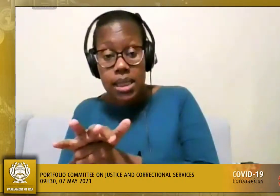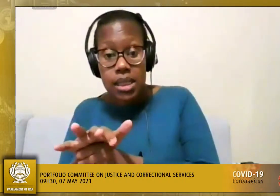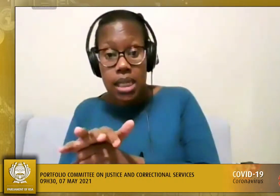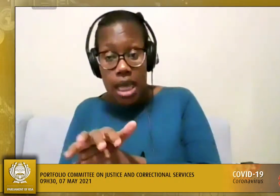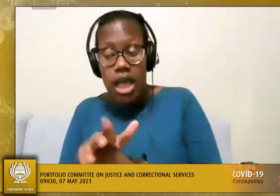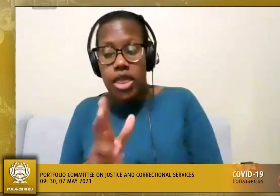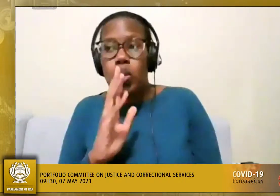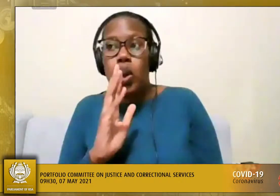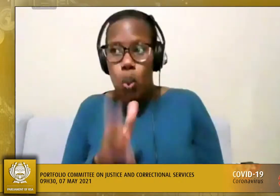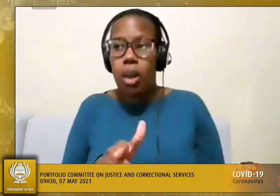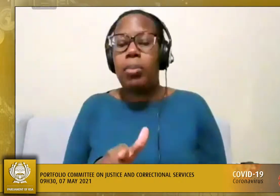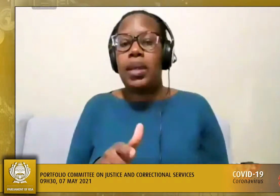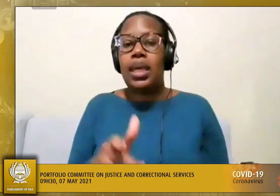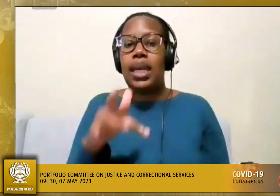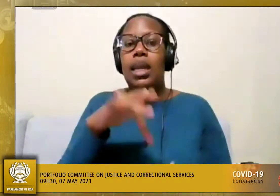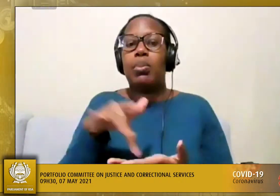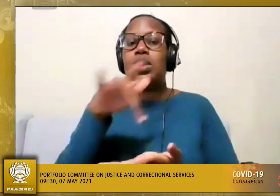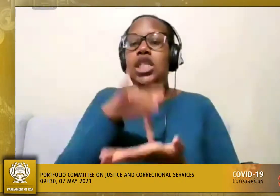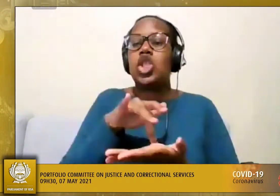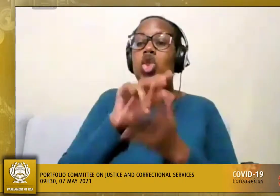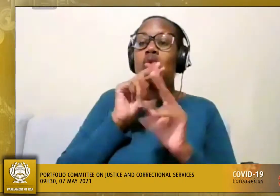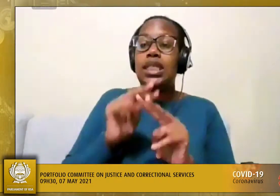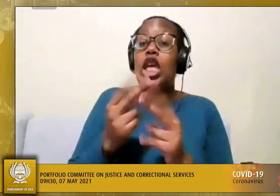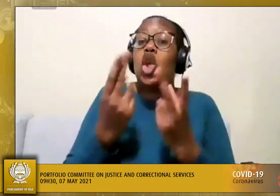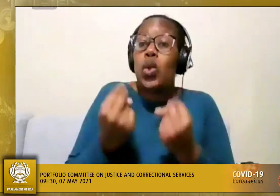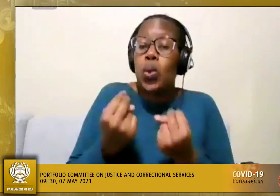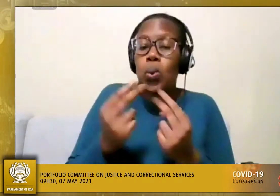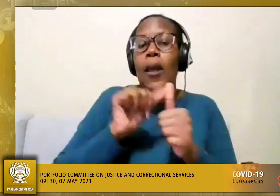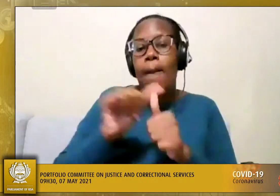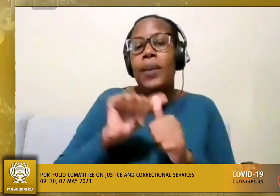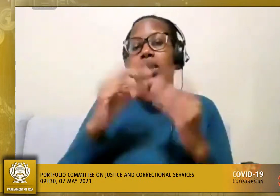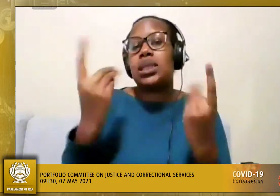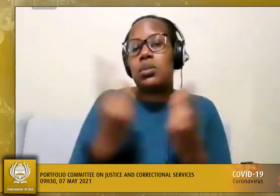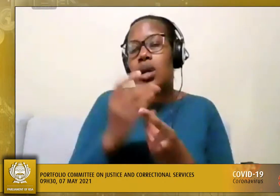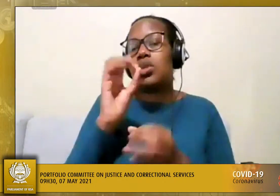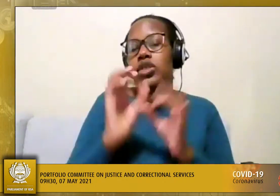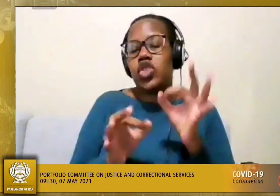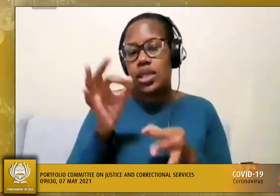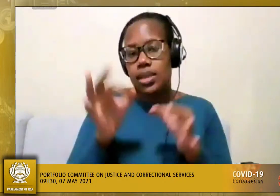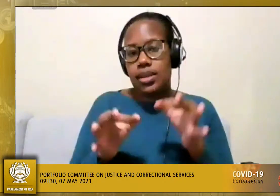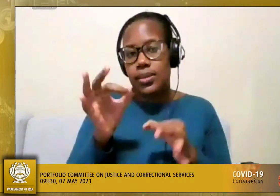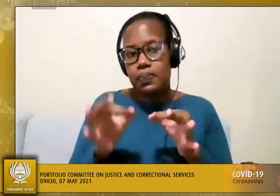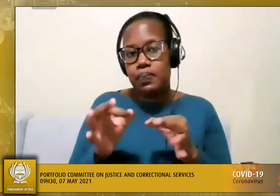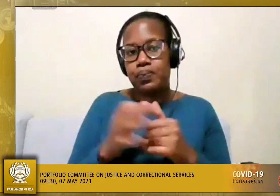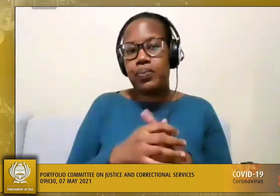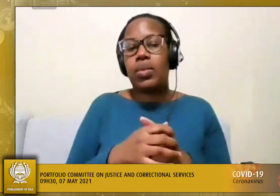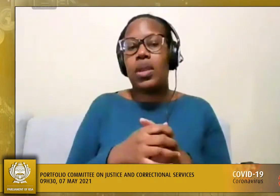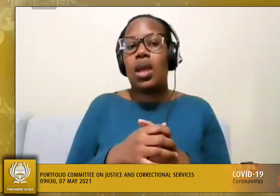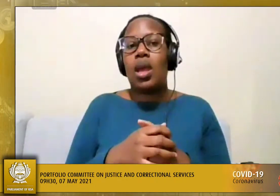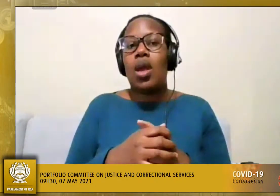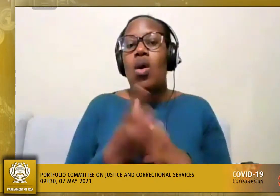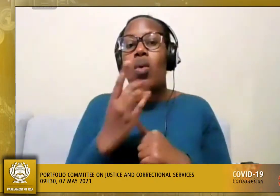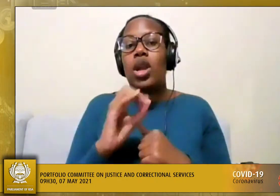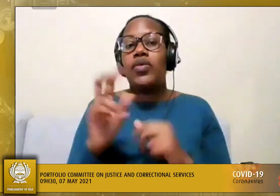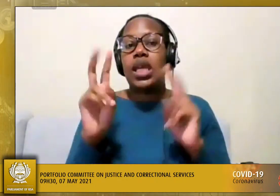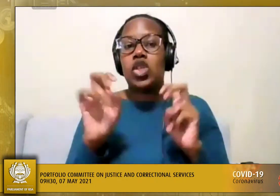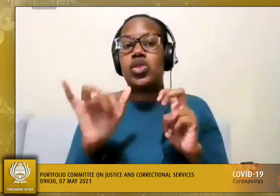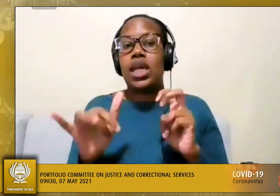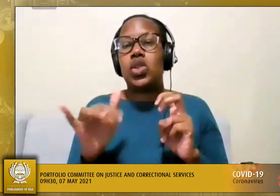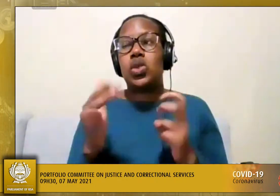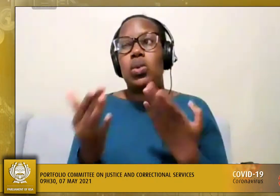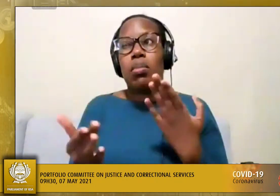be in a position to see a new and a better Department of Justice and one of the issues that you